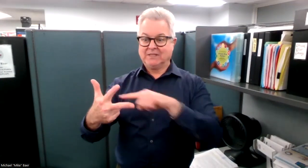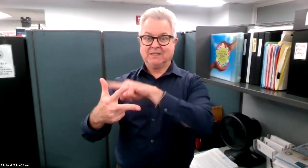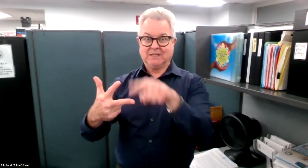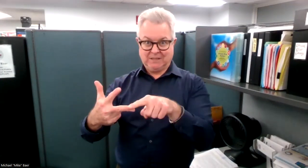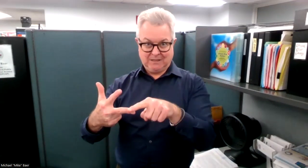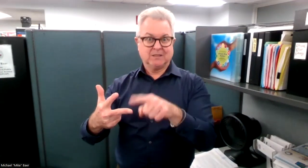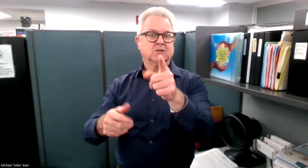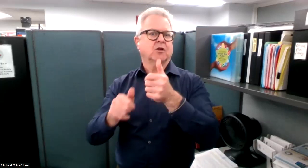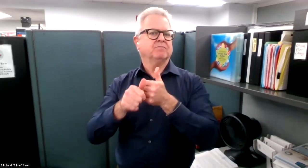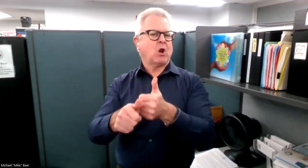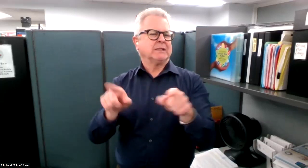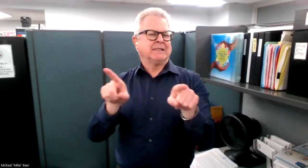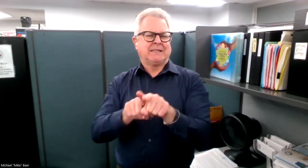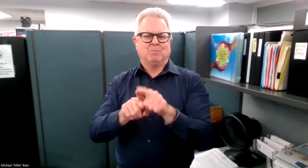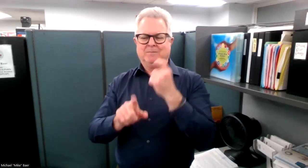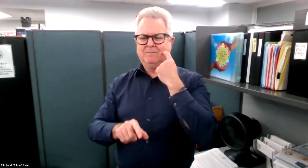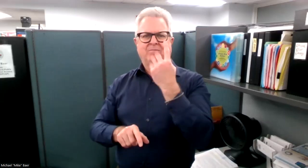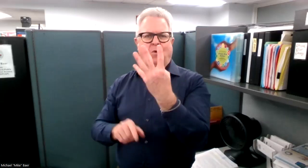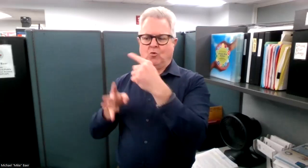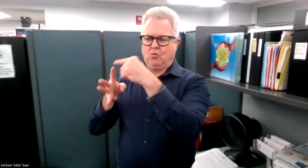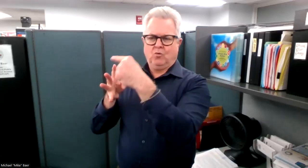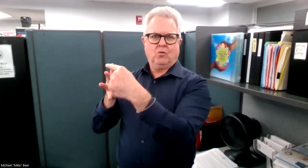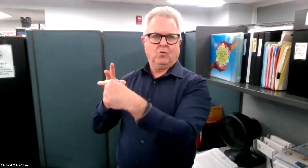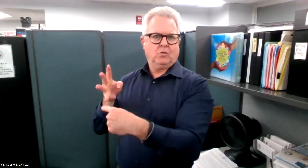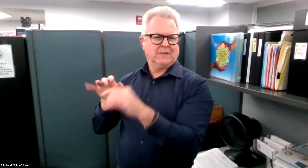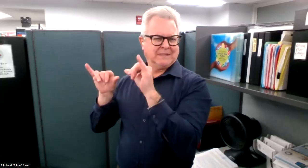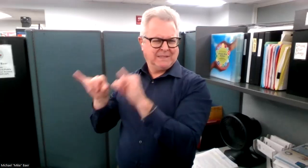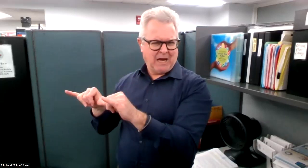Newport, and Providence County, you follow the same 4,